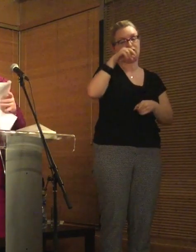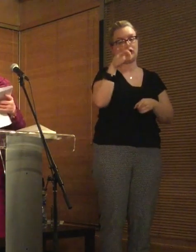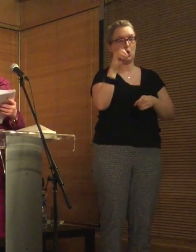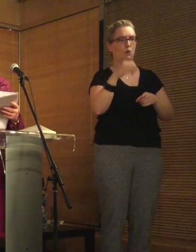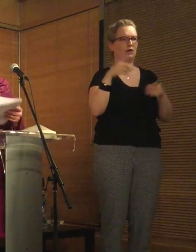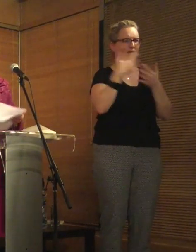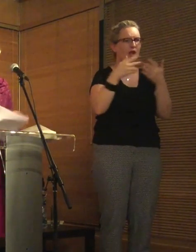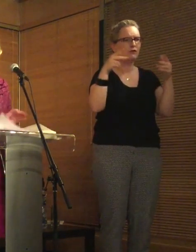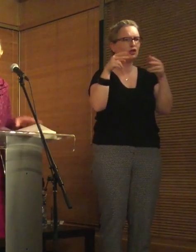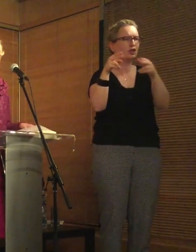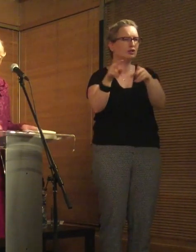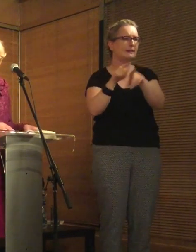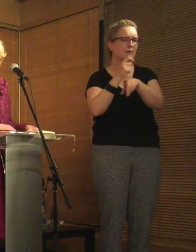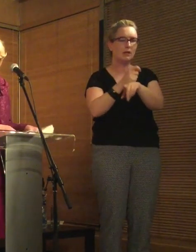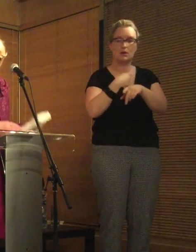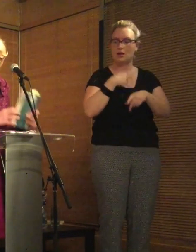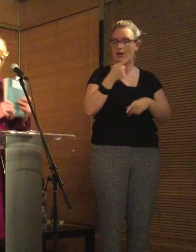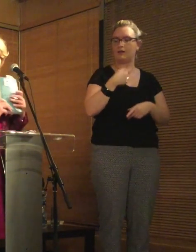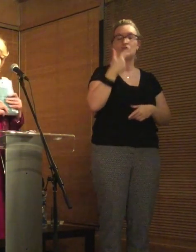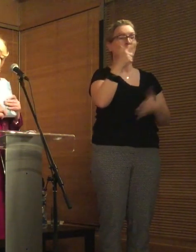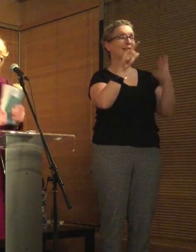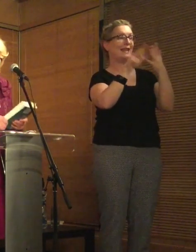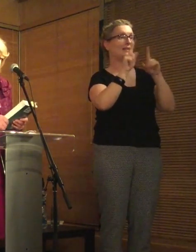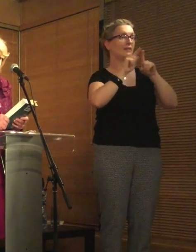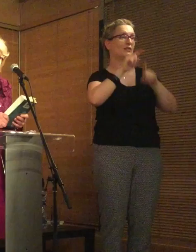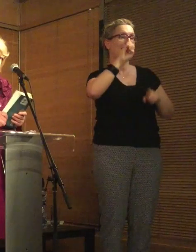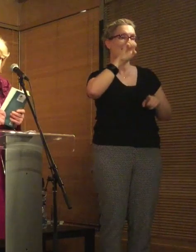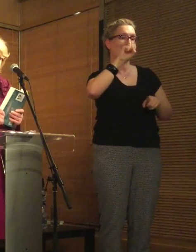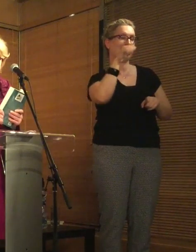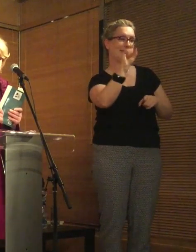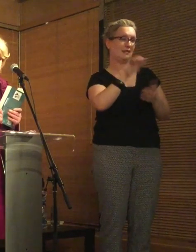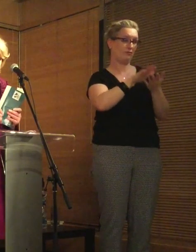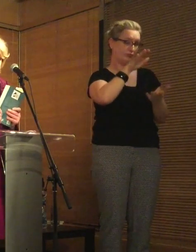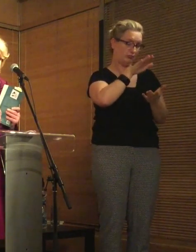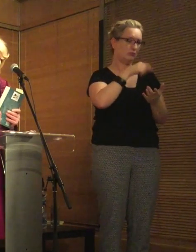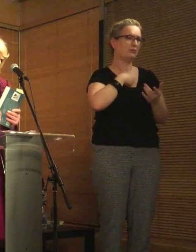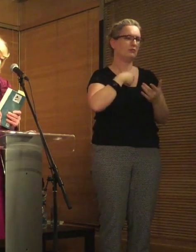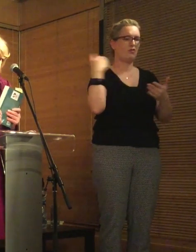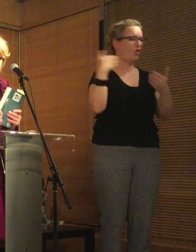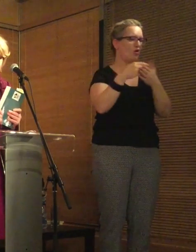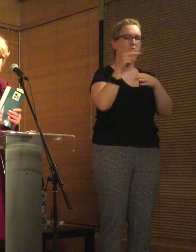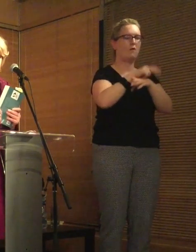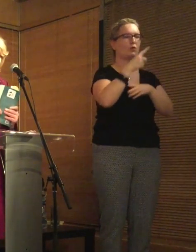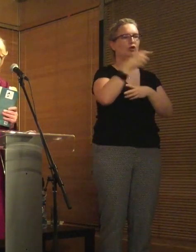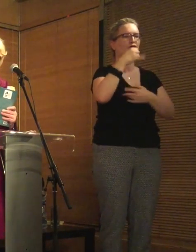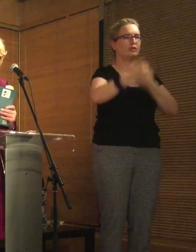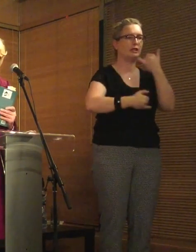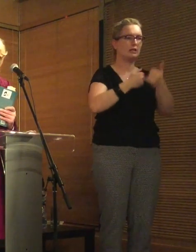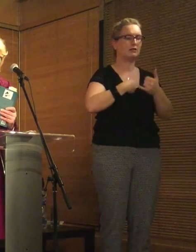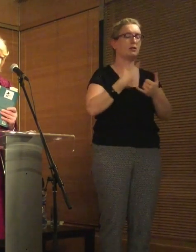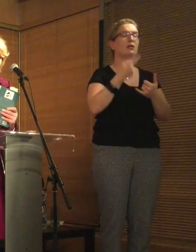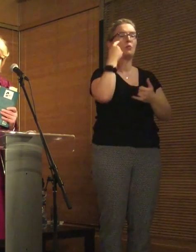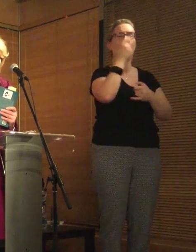book has 23 fine essays which span the century and gives a good idea of the times and the struggles of